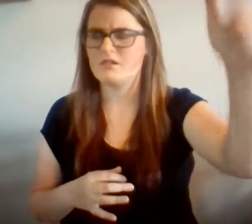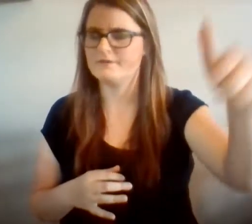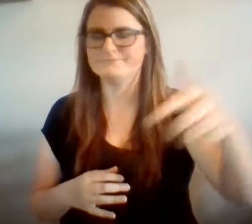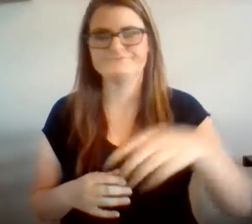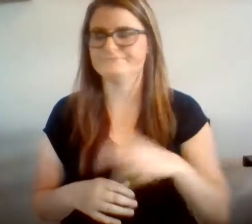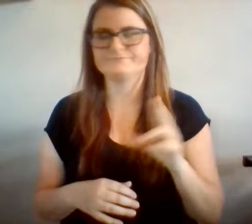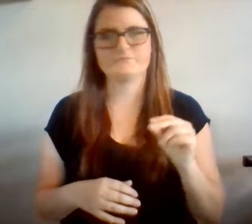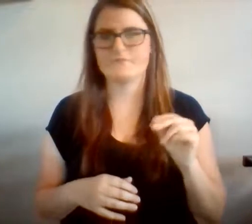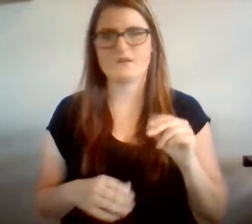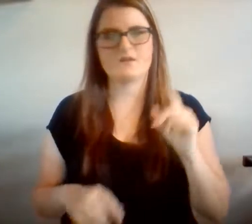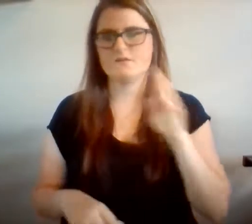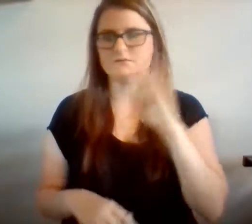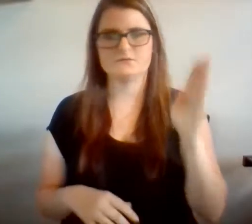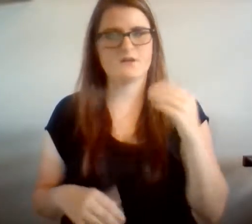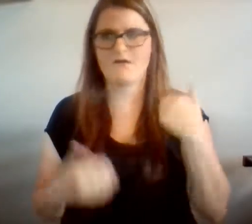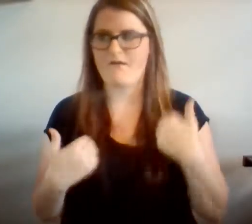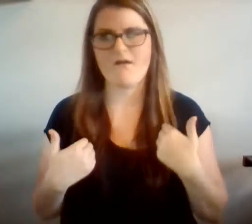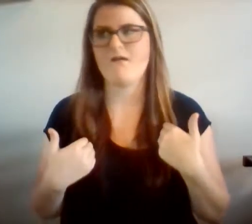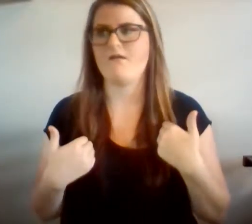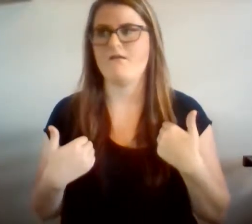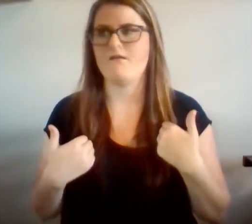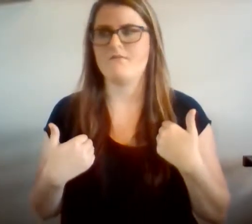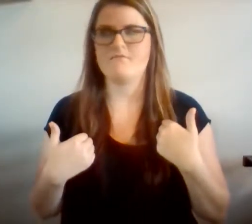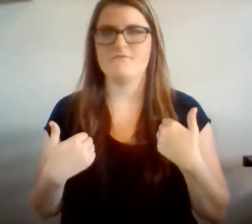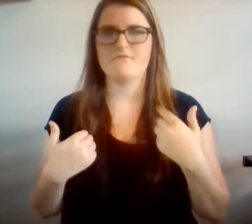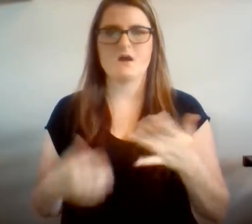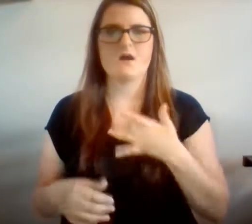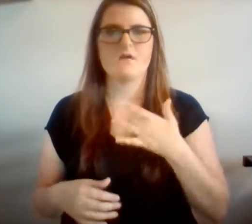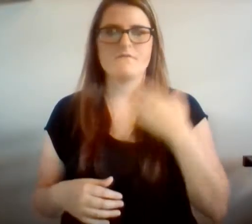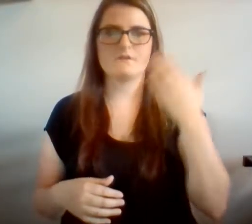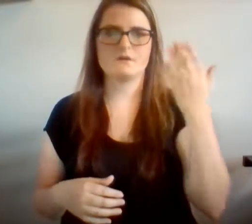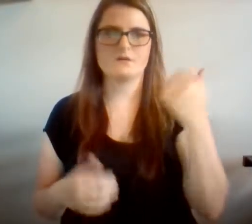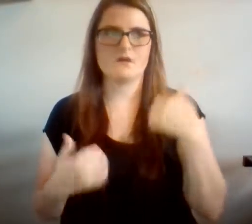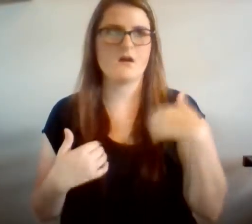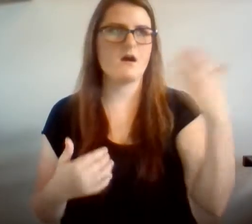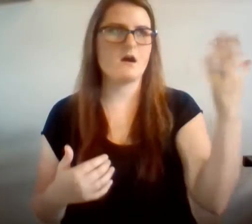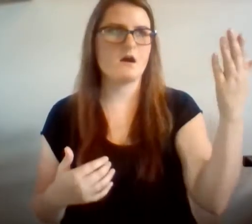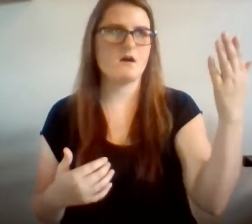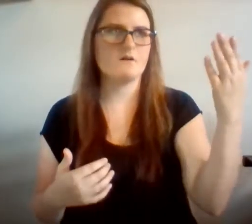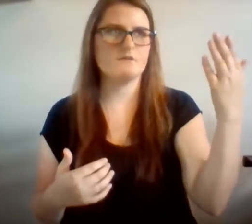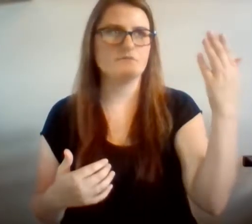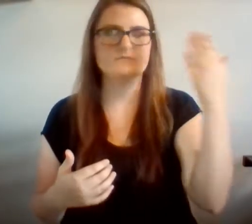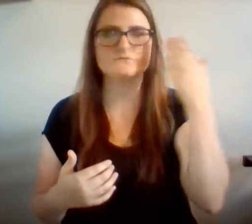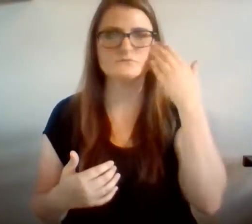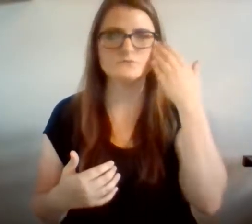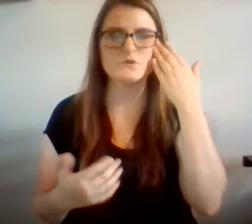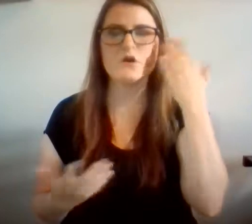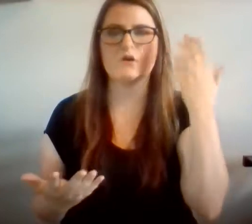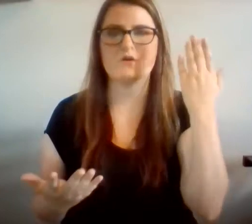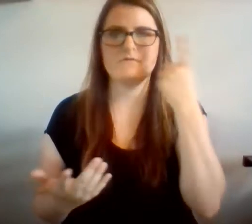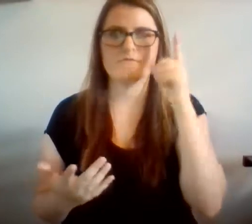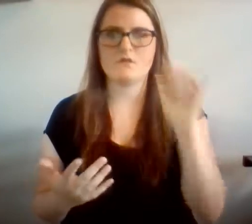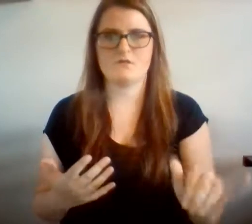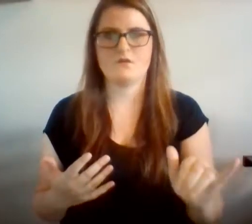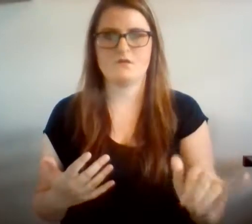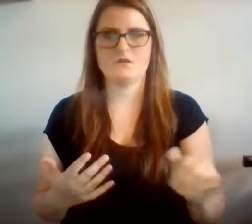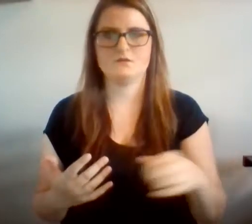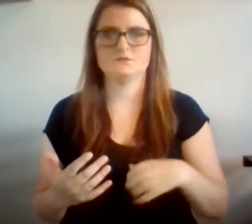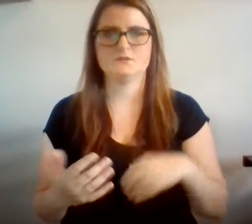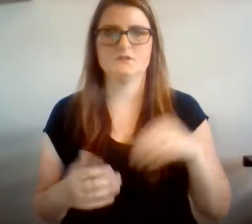have. It's just like what James says in James 2, where he says, "Come now, you who say today or tomorrow we will